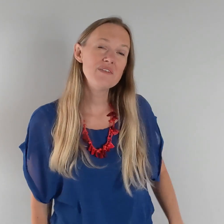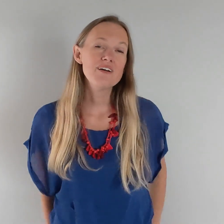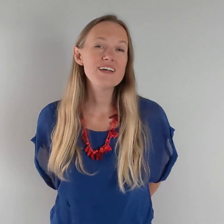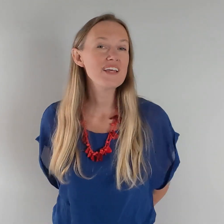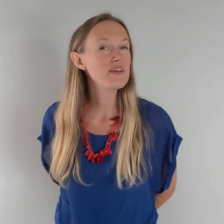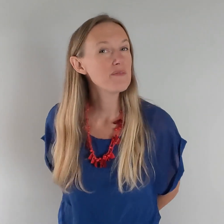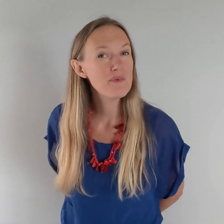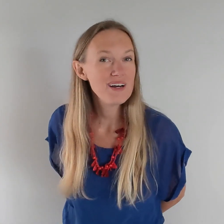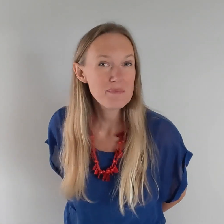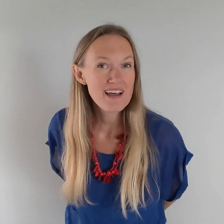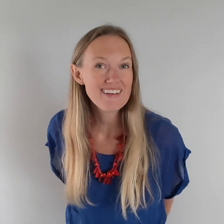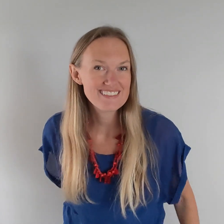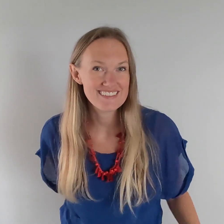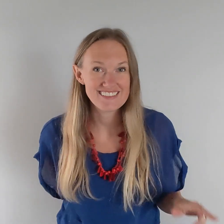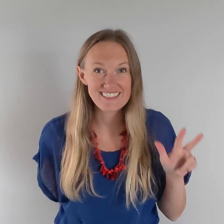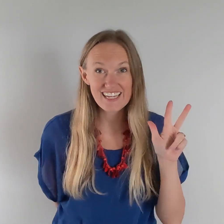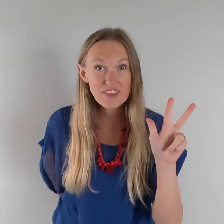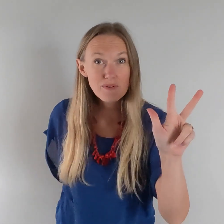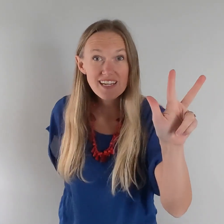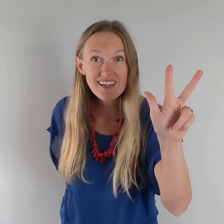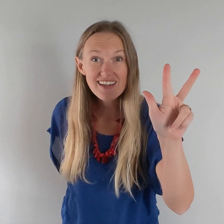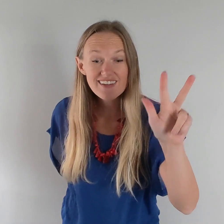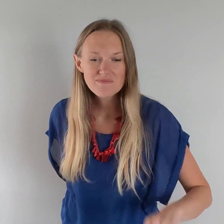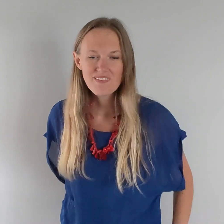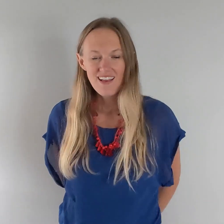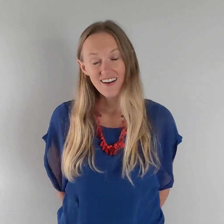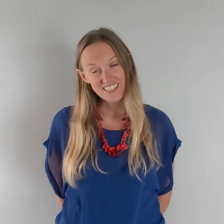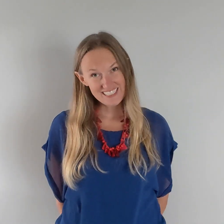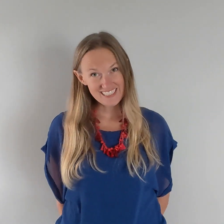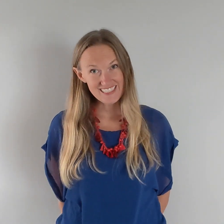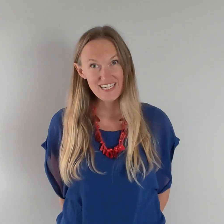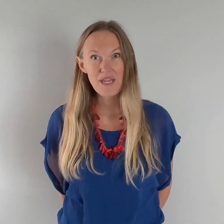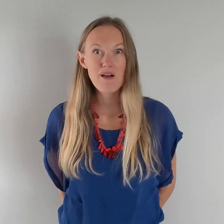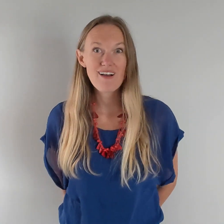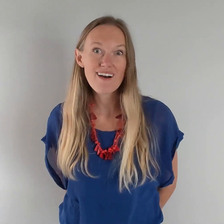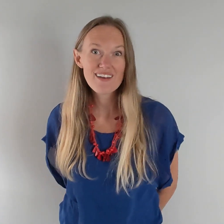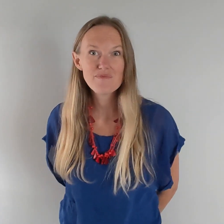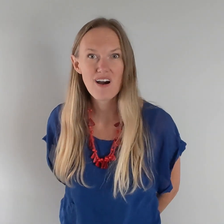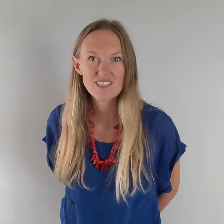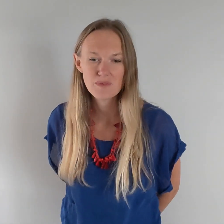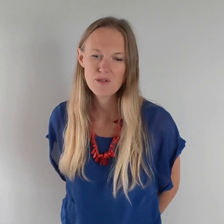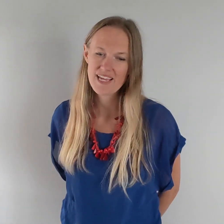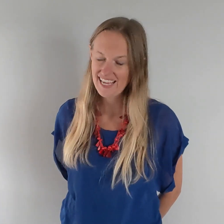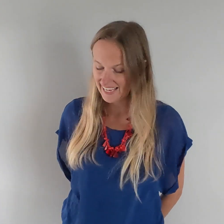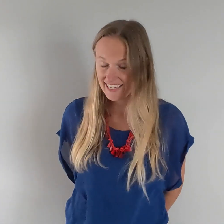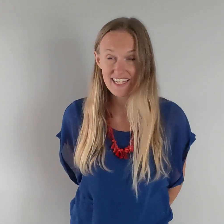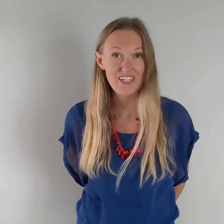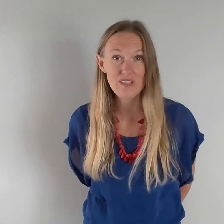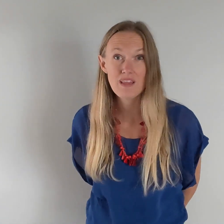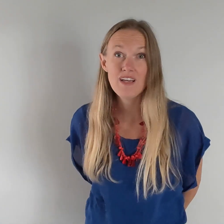everyone, and welcome back to day 3 of In Jesus' Name, God of Possible by Katy Nichole.